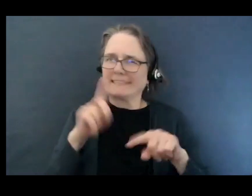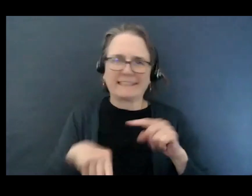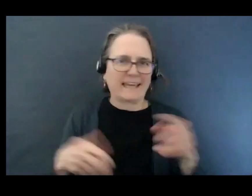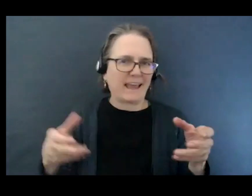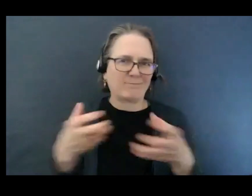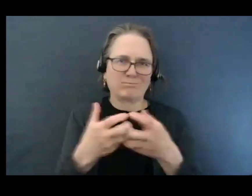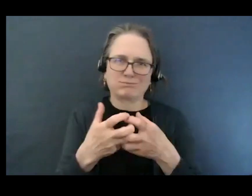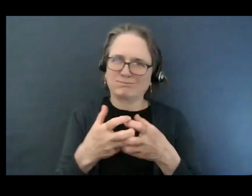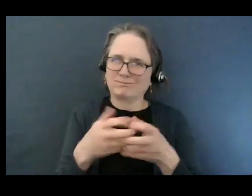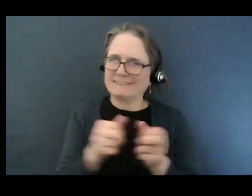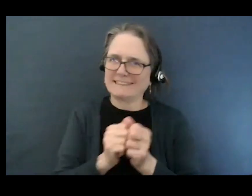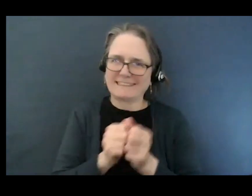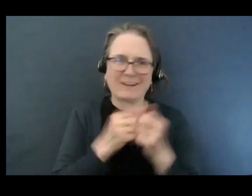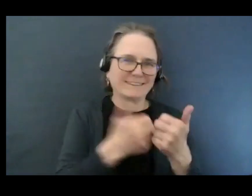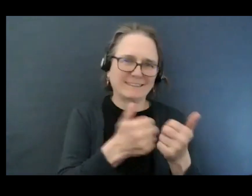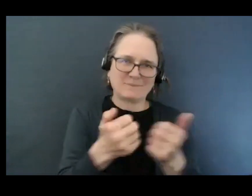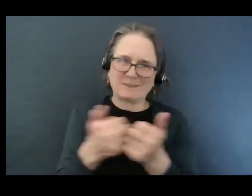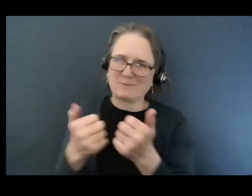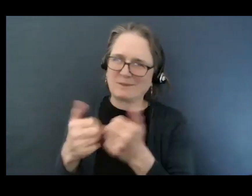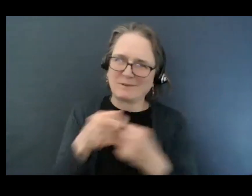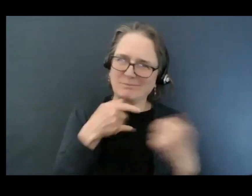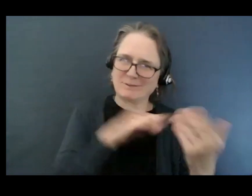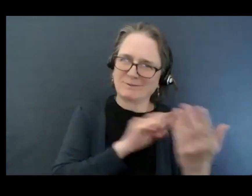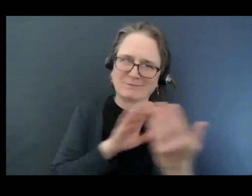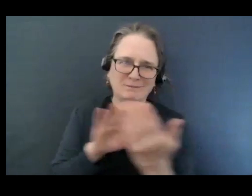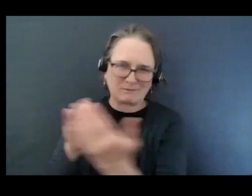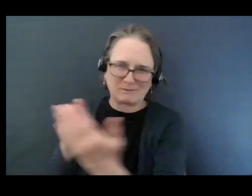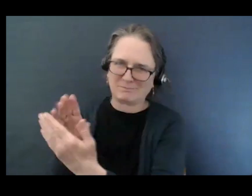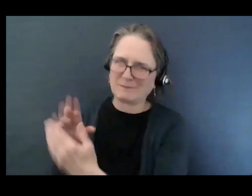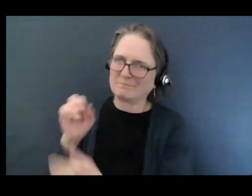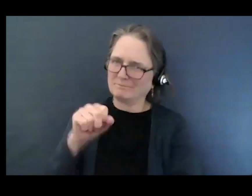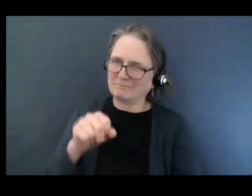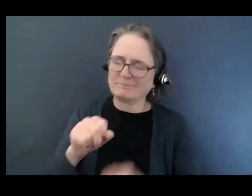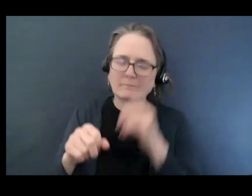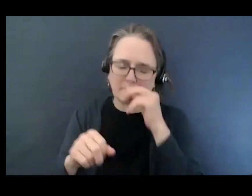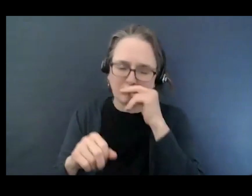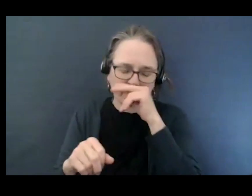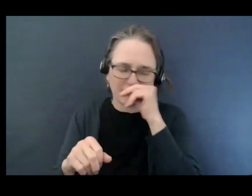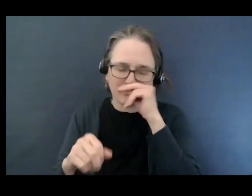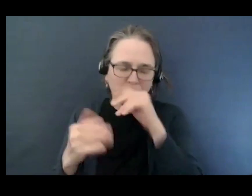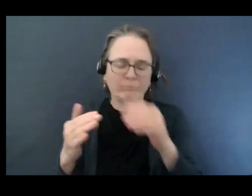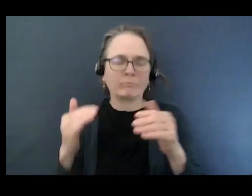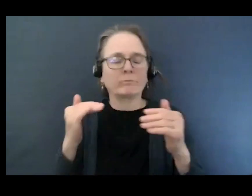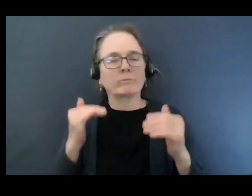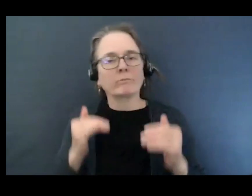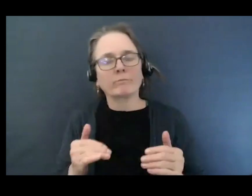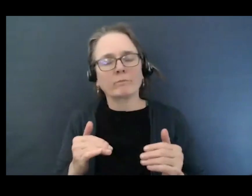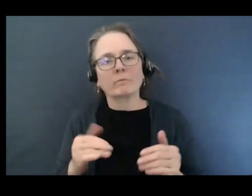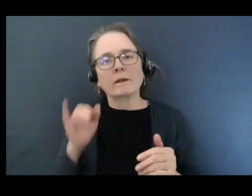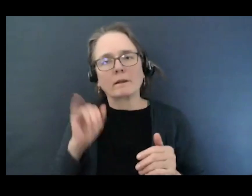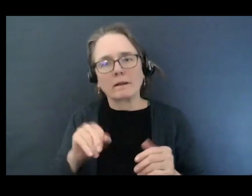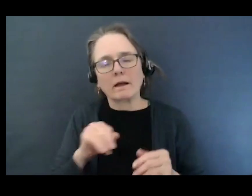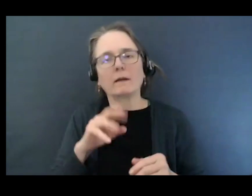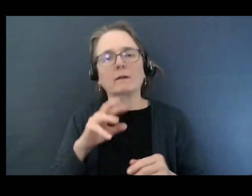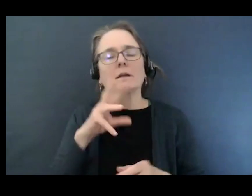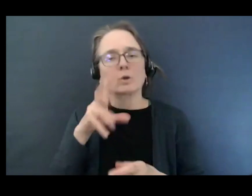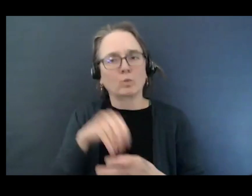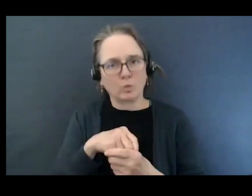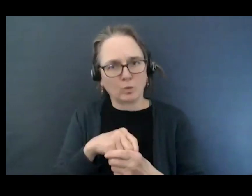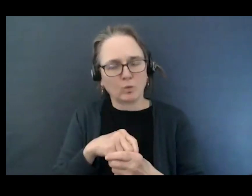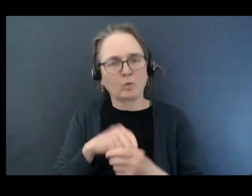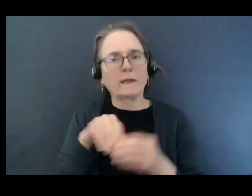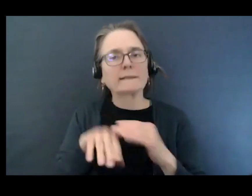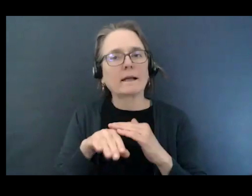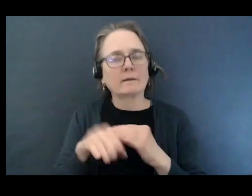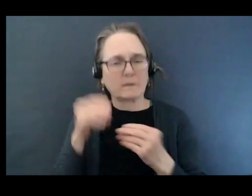We have already mentioned pathways, including accessibility information, which from aerial photographs is going to be hard